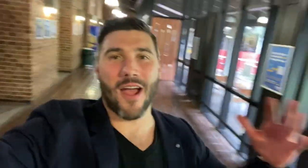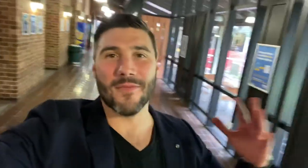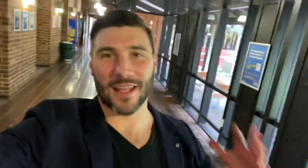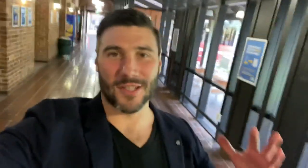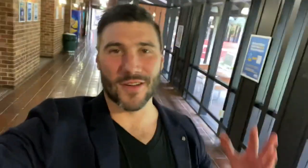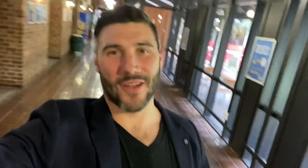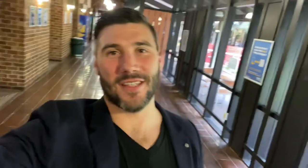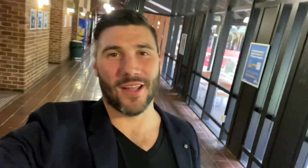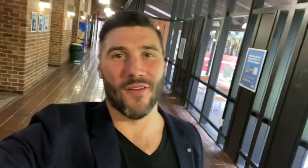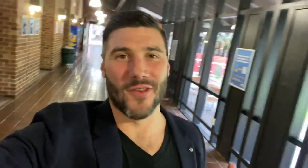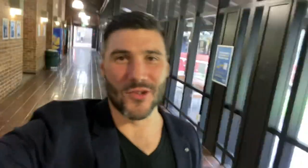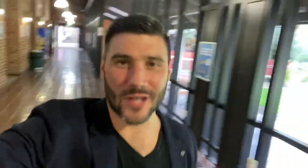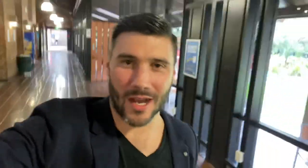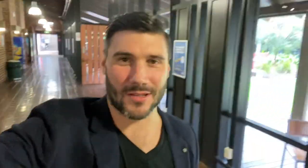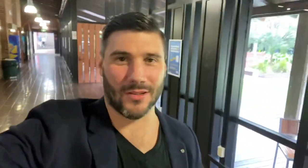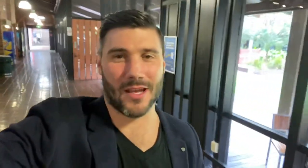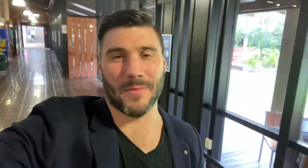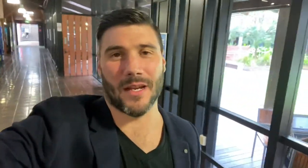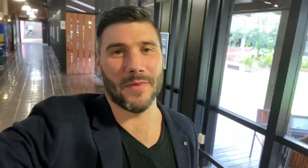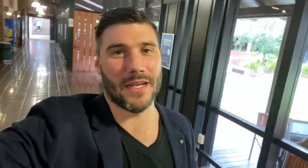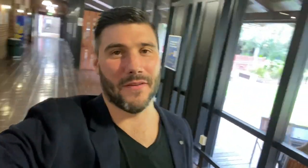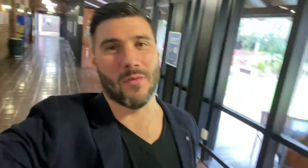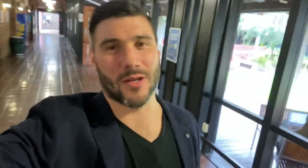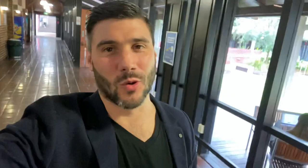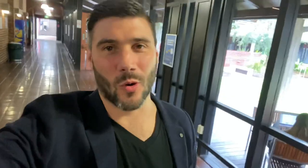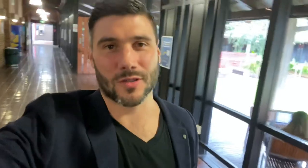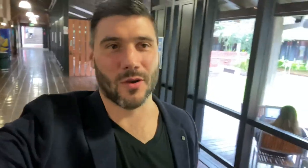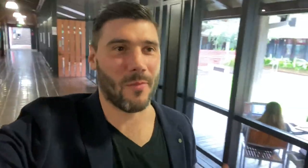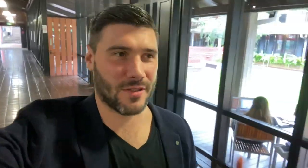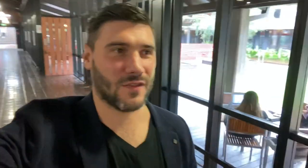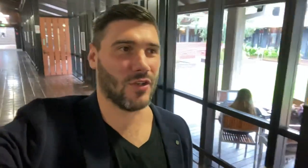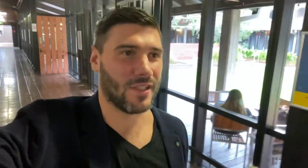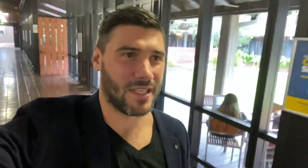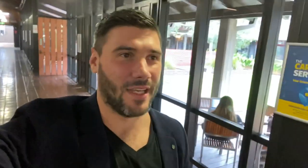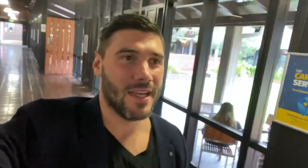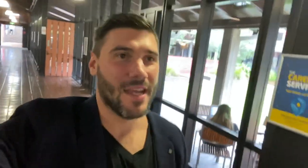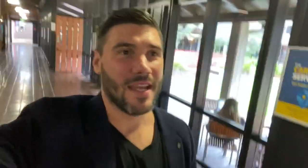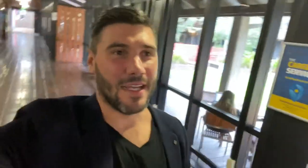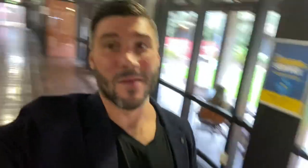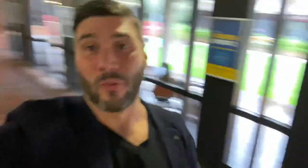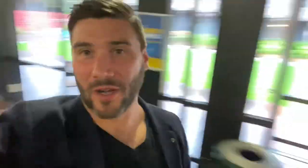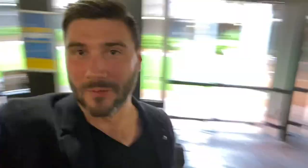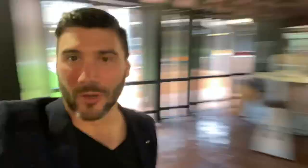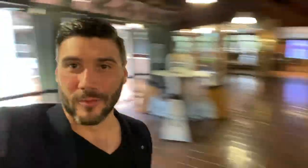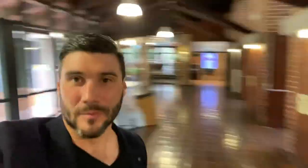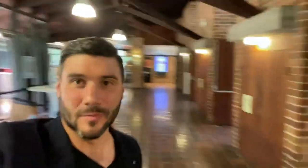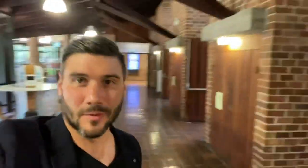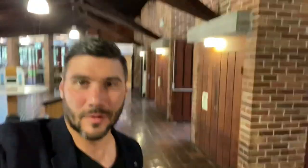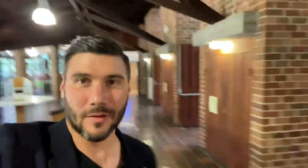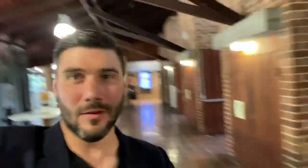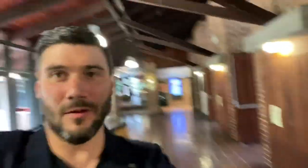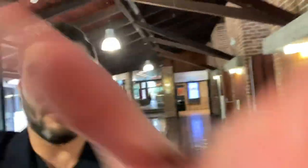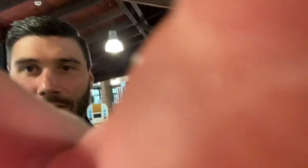Today, I'm at the University of Newcastle and I'm going to be giving my talk to a whole bunch of students here in the Brennan room.